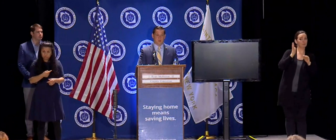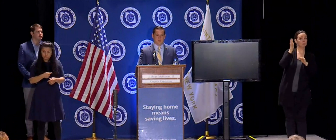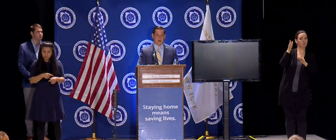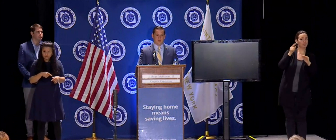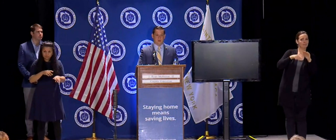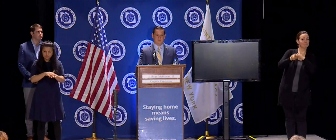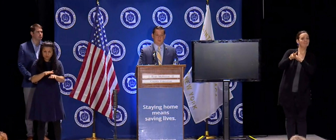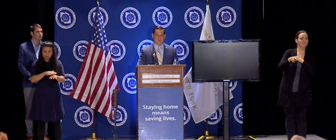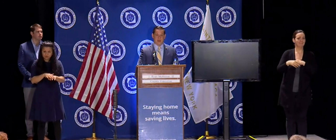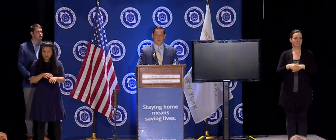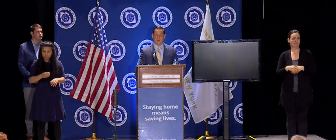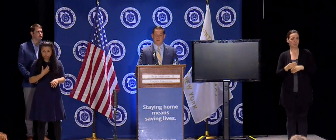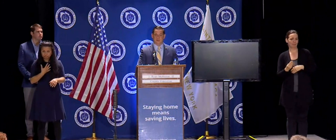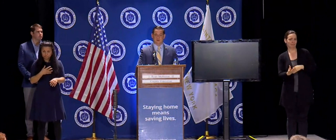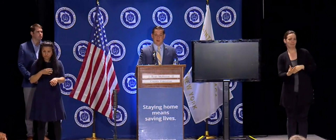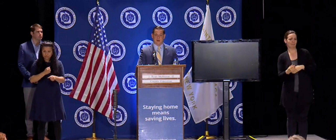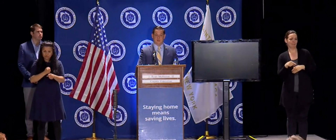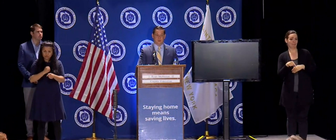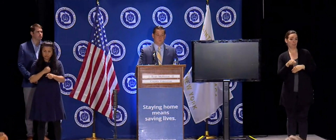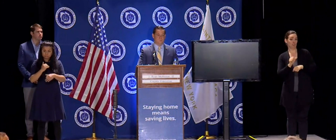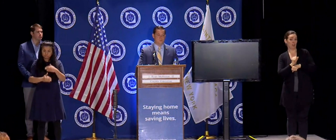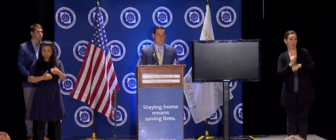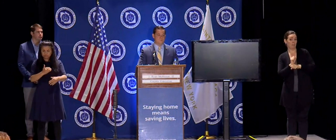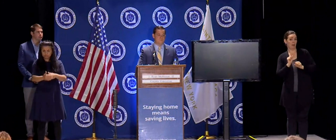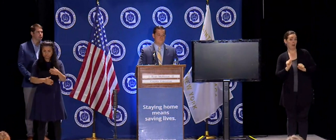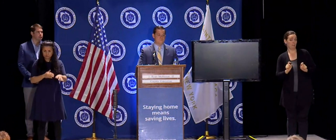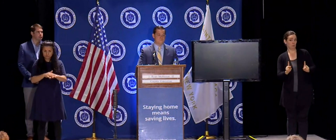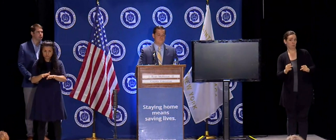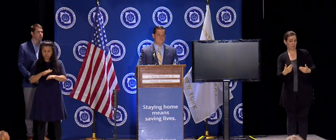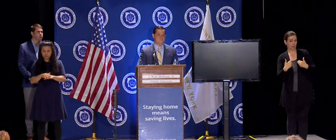about job fairs, things of that nature.